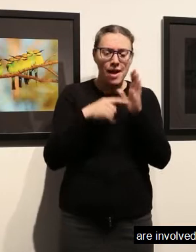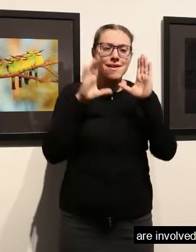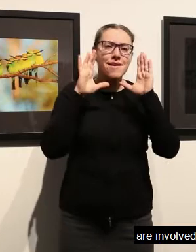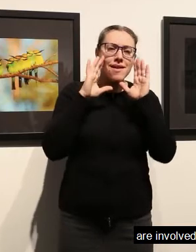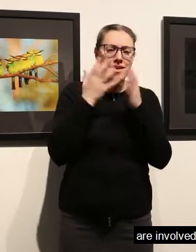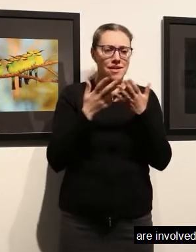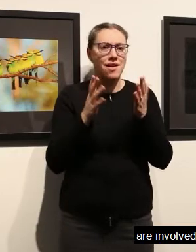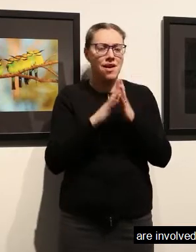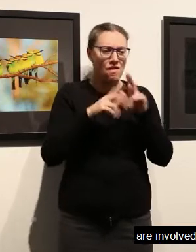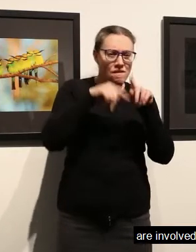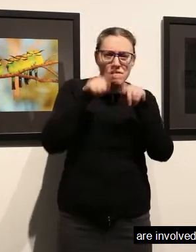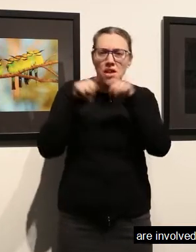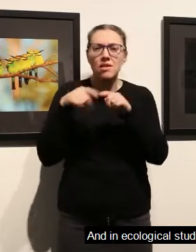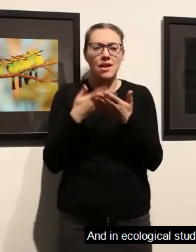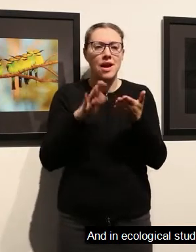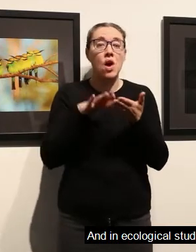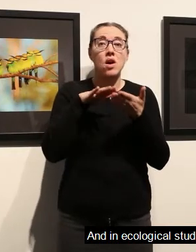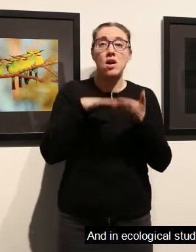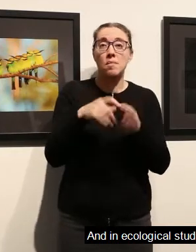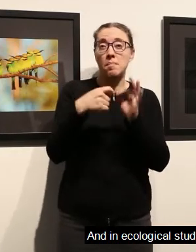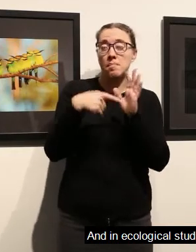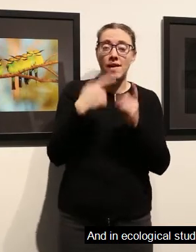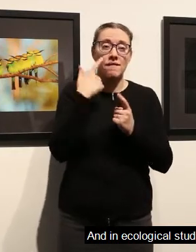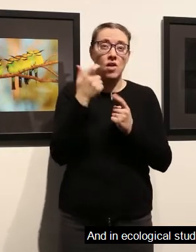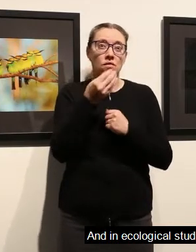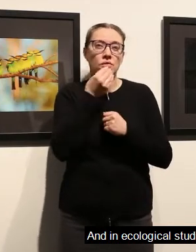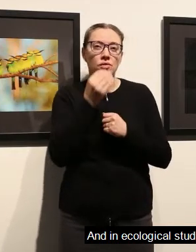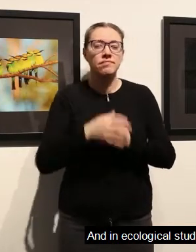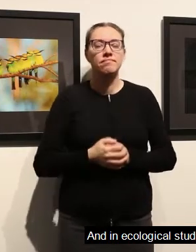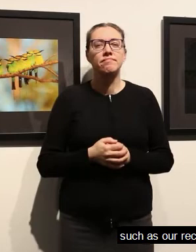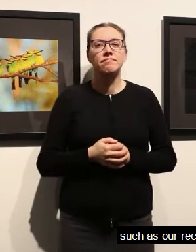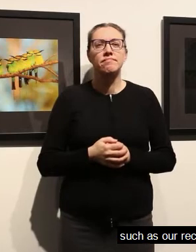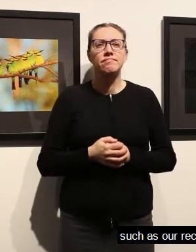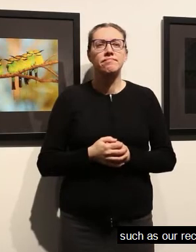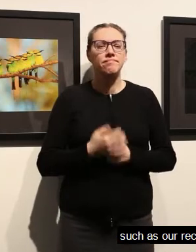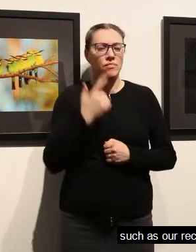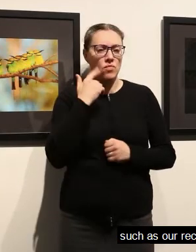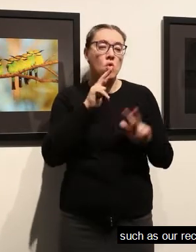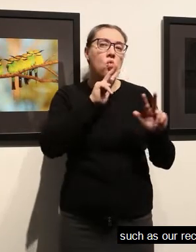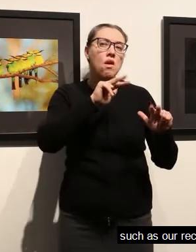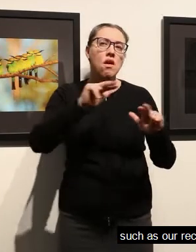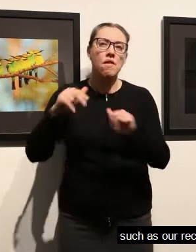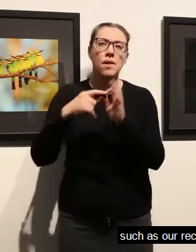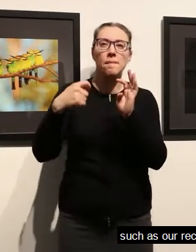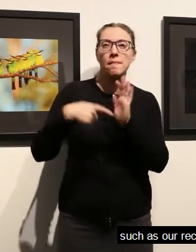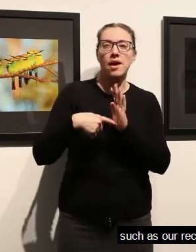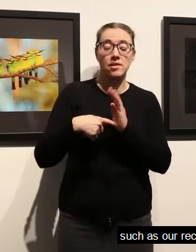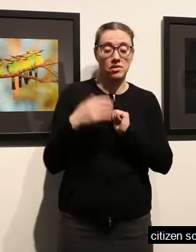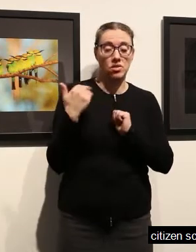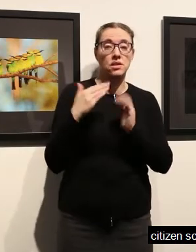in echolocation. And in ecological studies and conservation work, such as our recent Mega